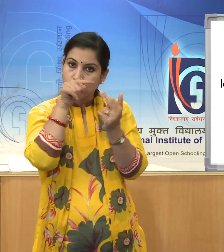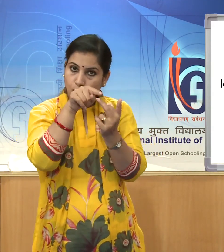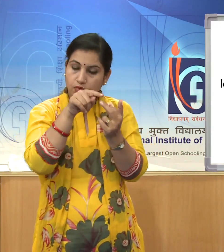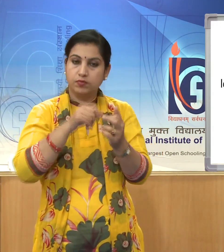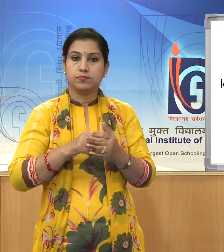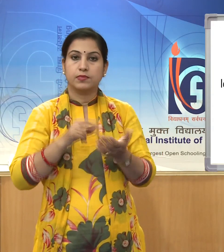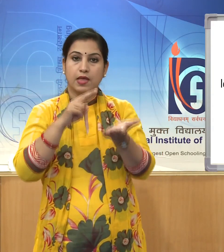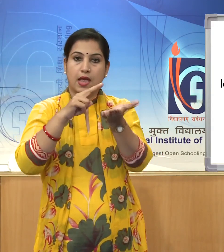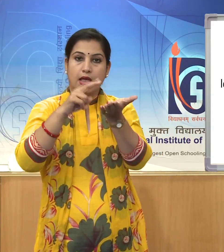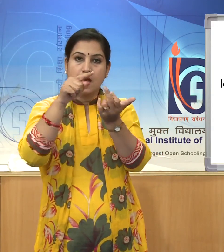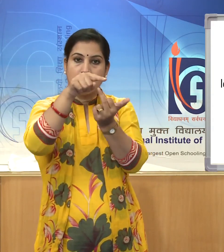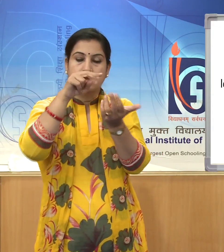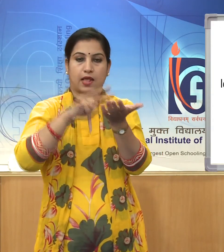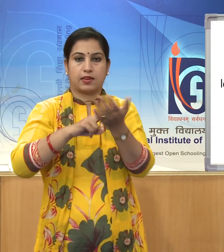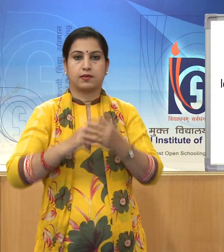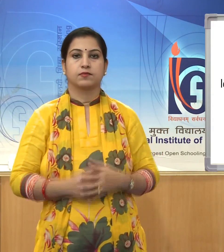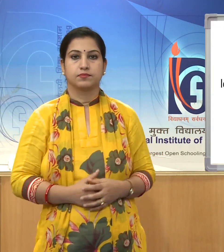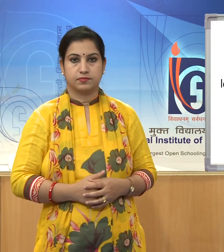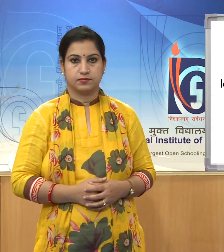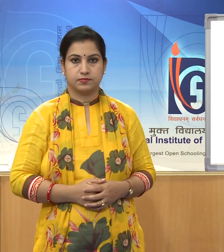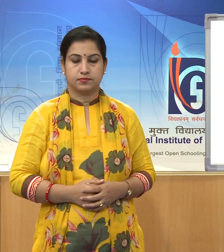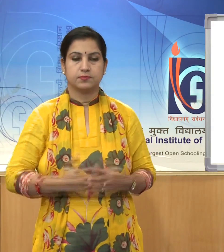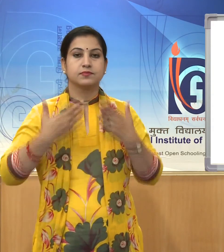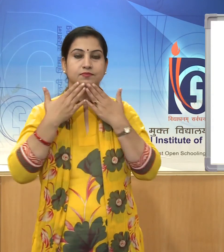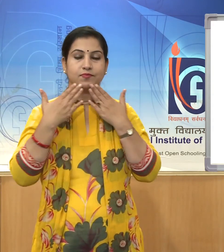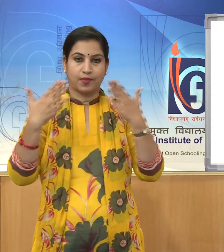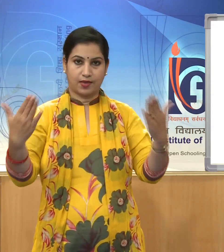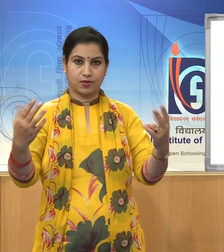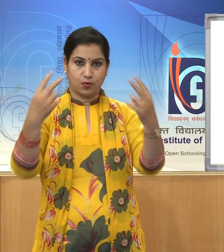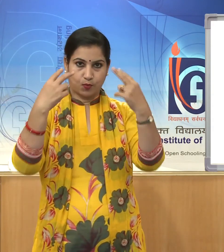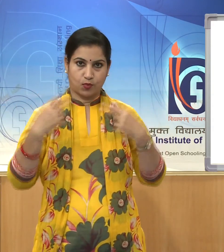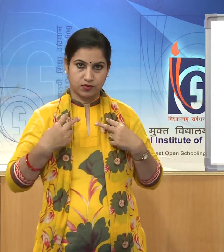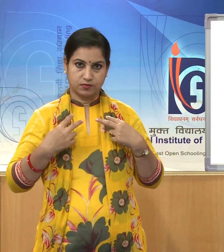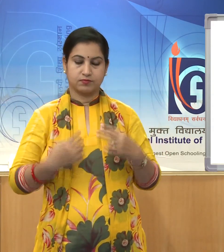www.nios.ac.in. Thank you for listening this program.